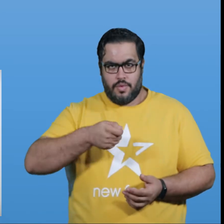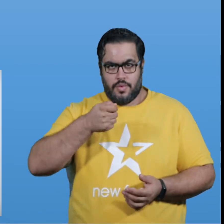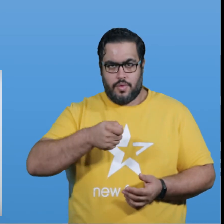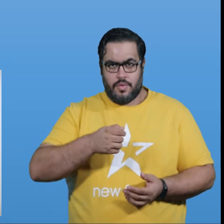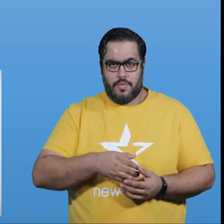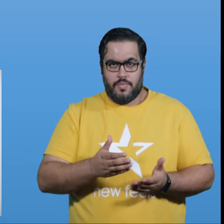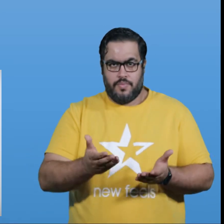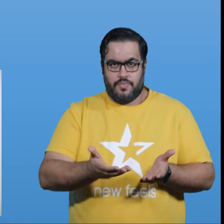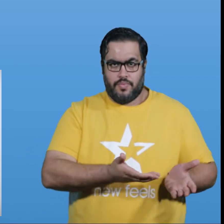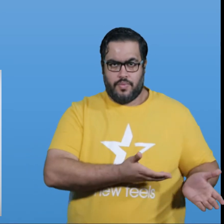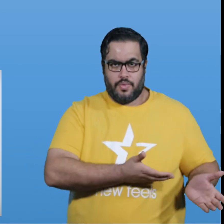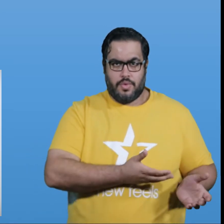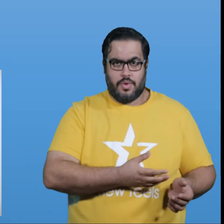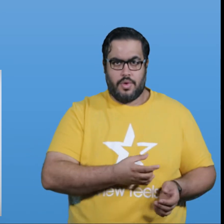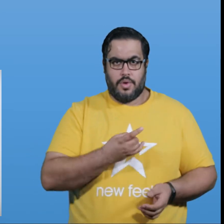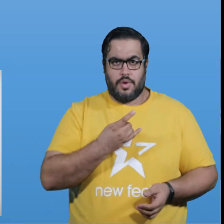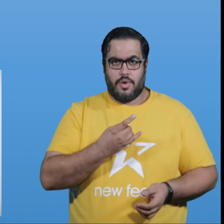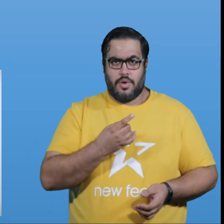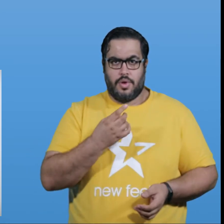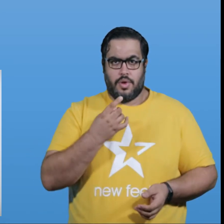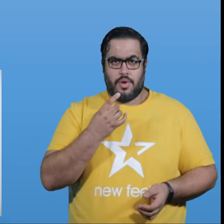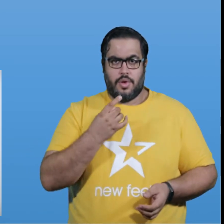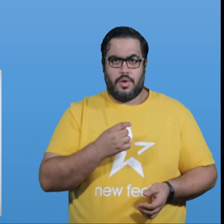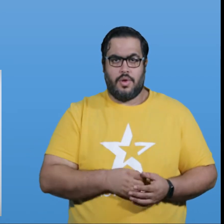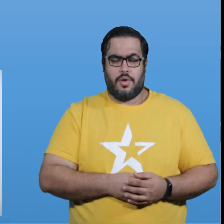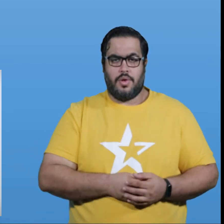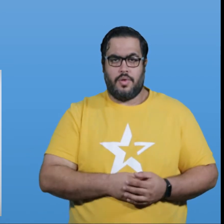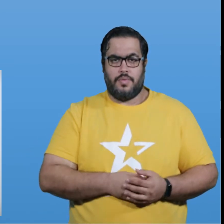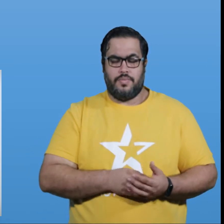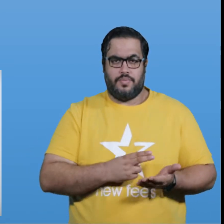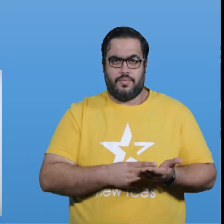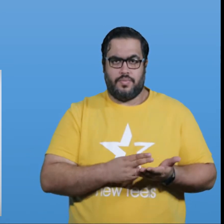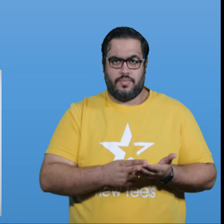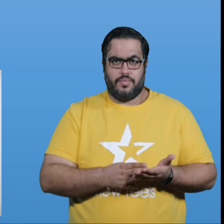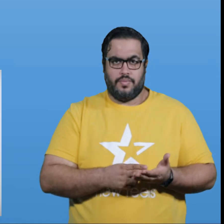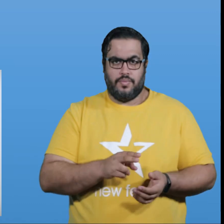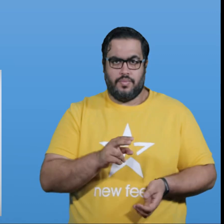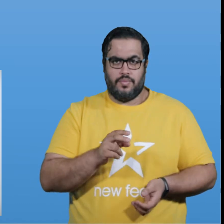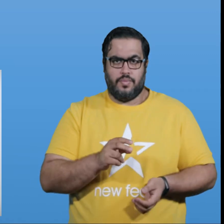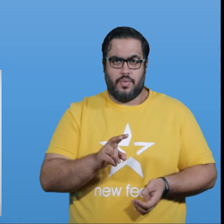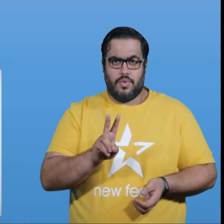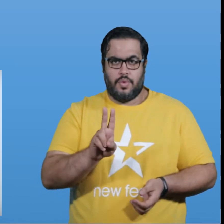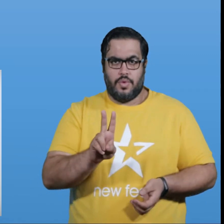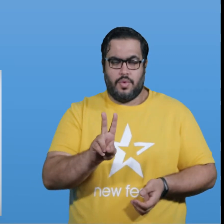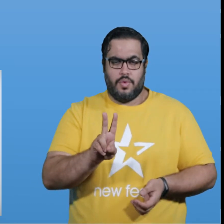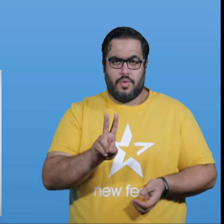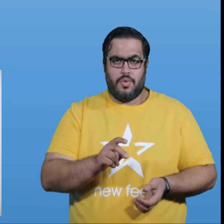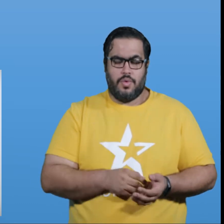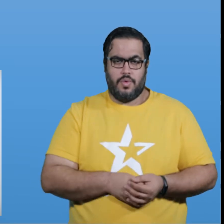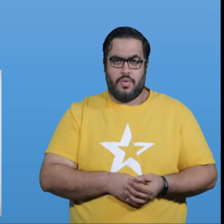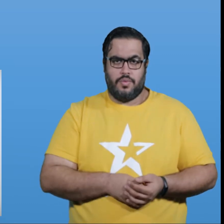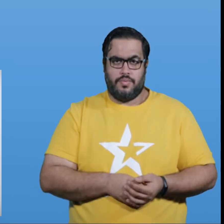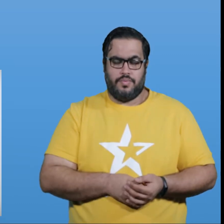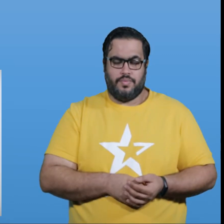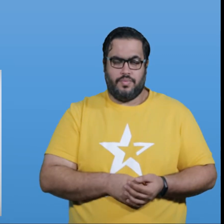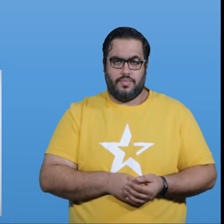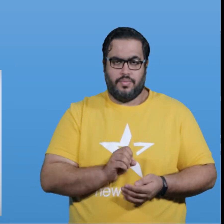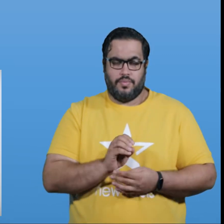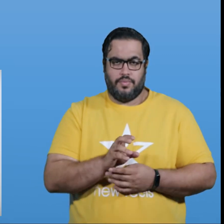learn some new vocabulary items, and as we learn them, we're going to tackle some setbook questions. Now, to